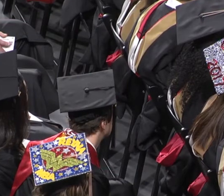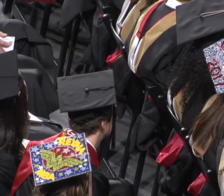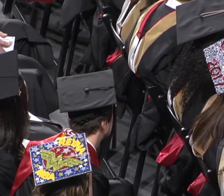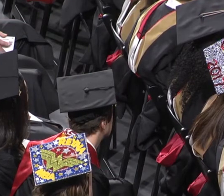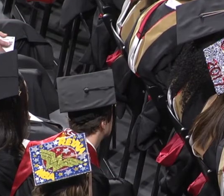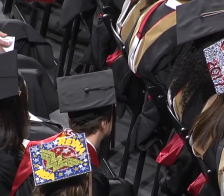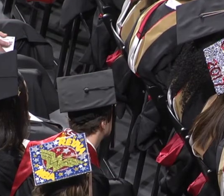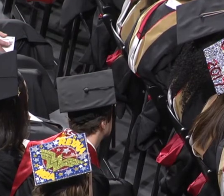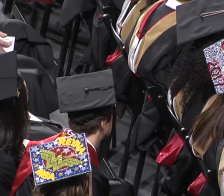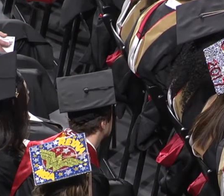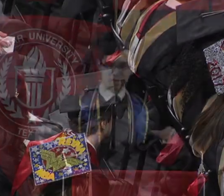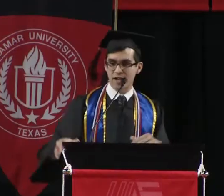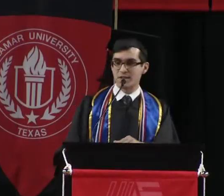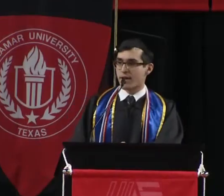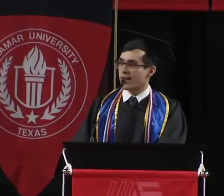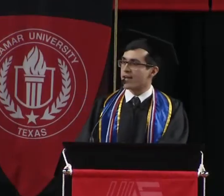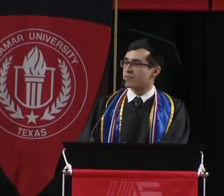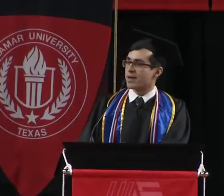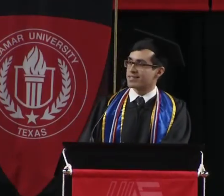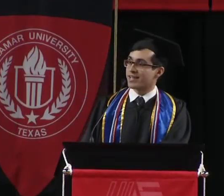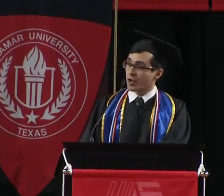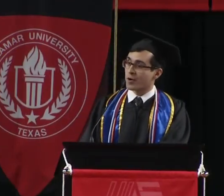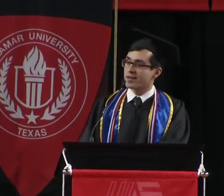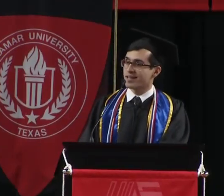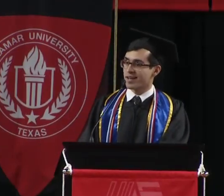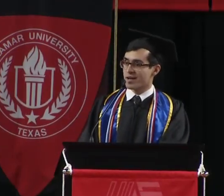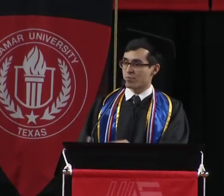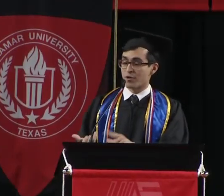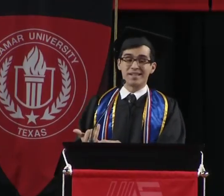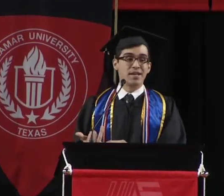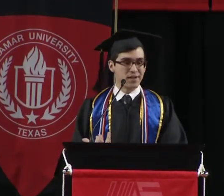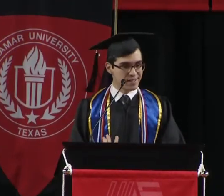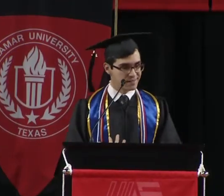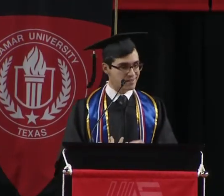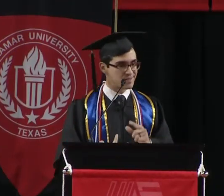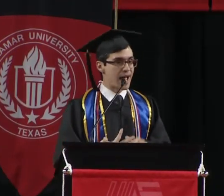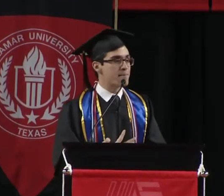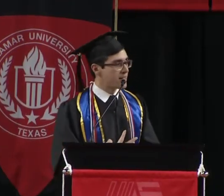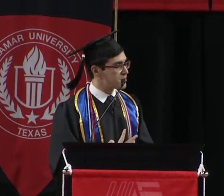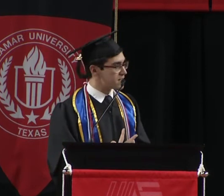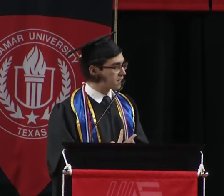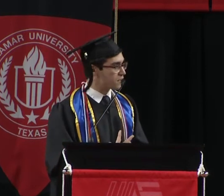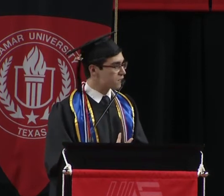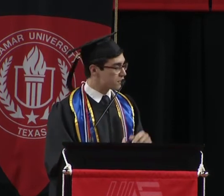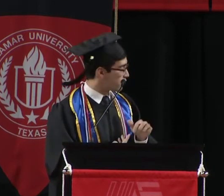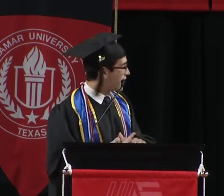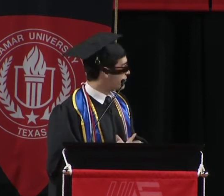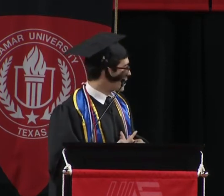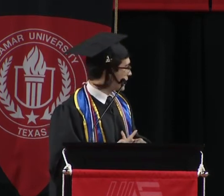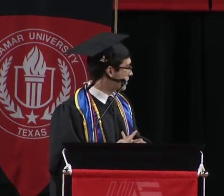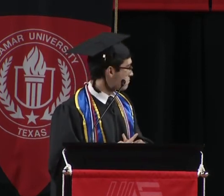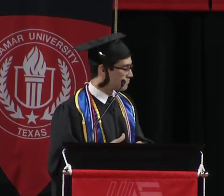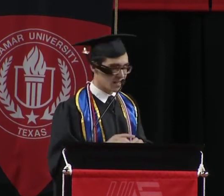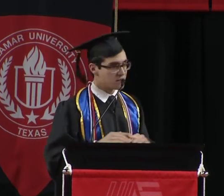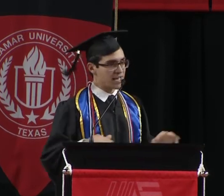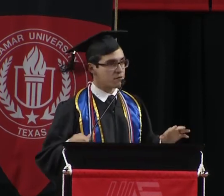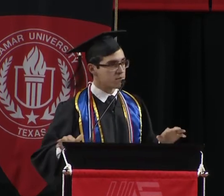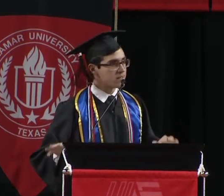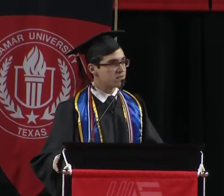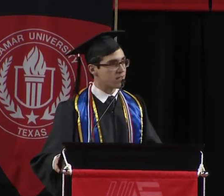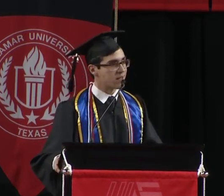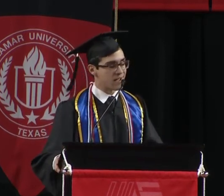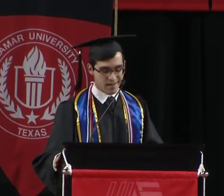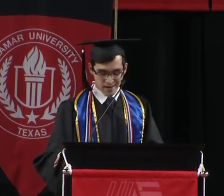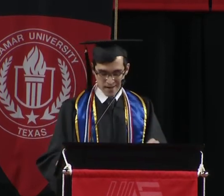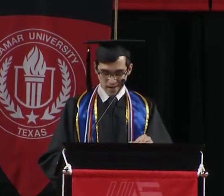and David Allen. Forever changed my life because I learned productivity, time management skills, and creative thinking that I'll take